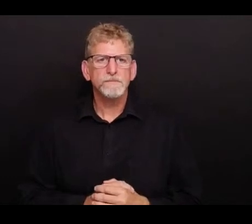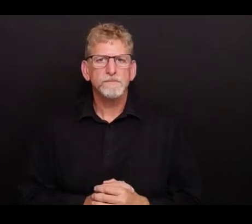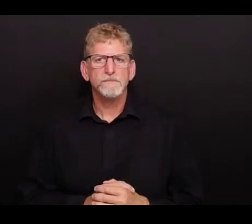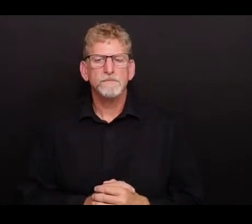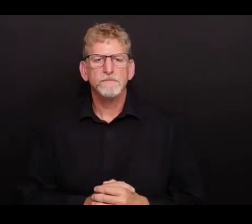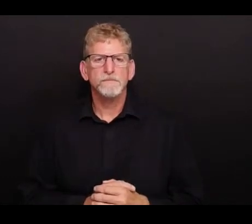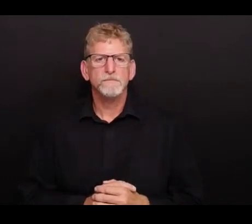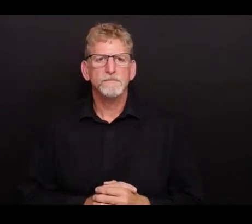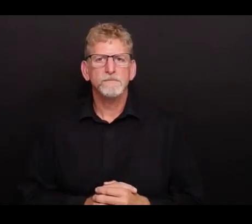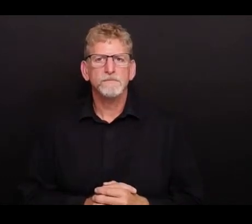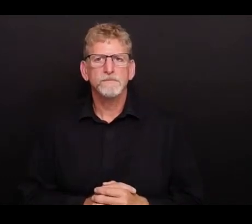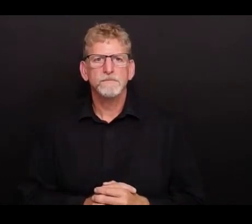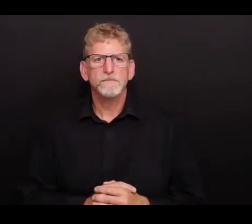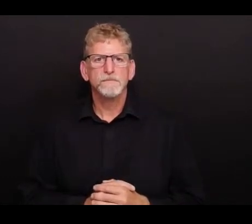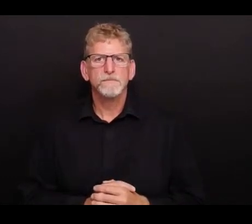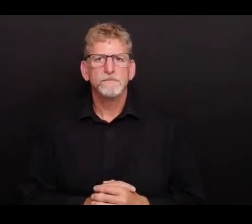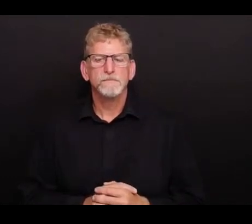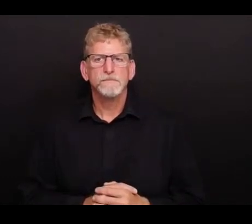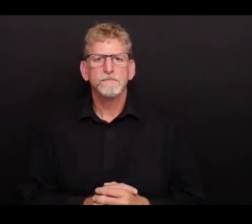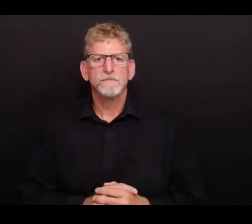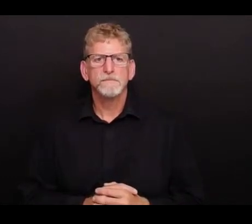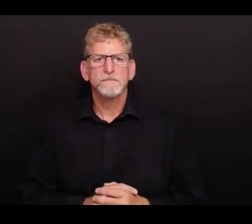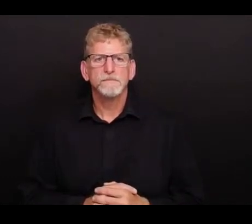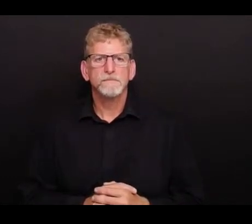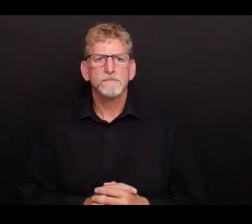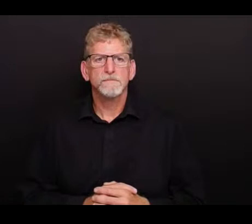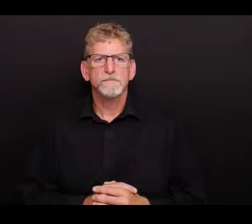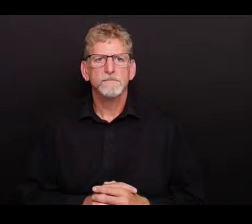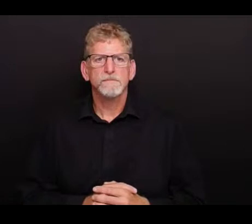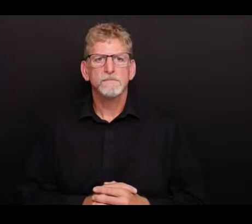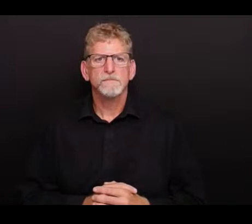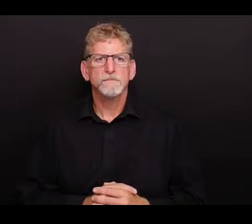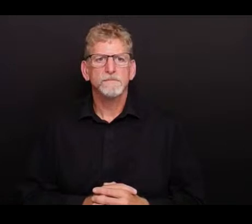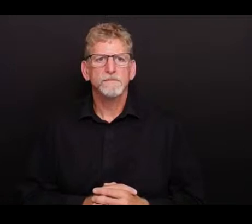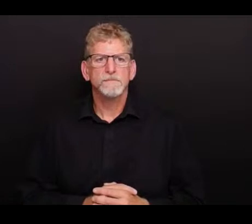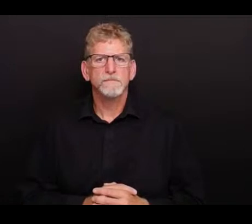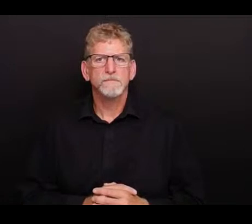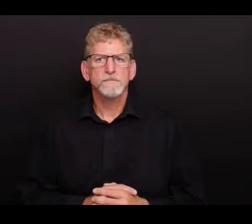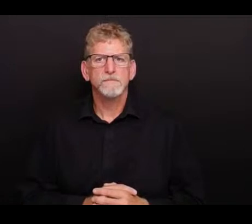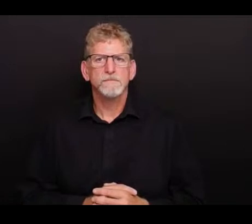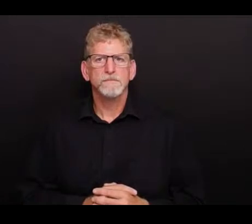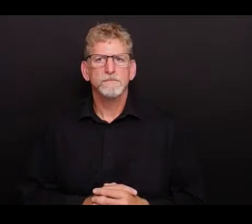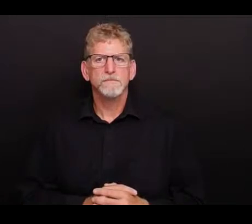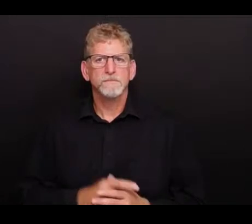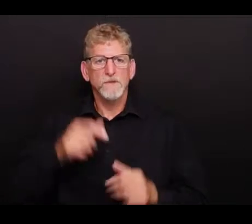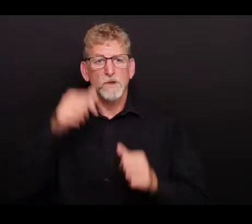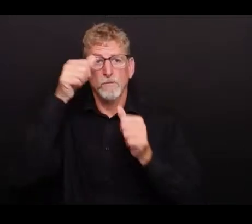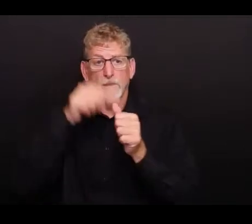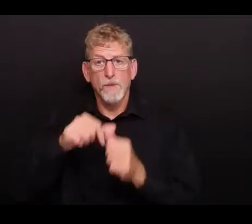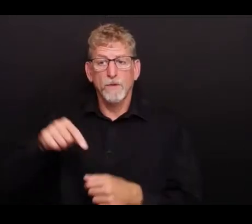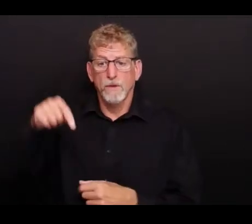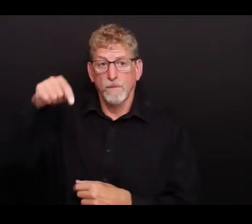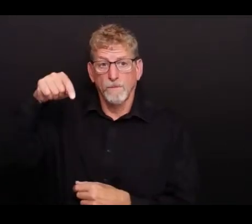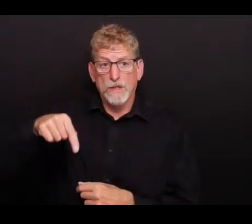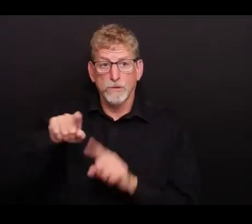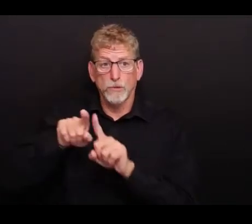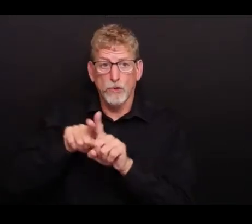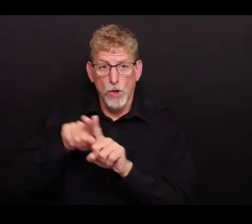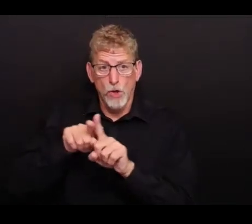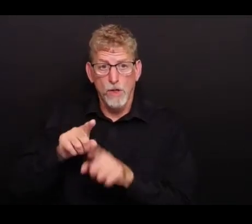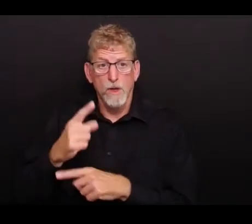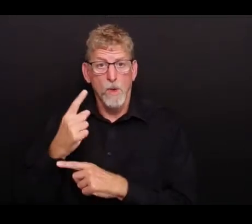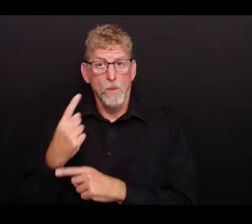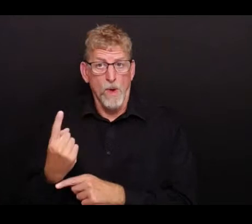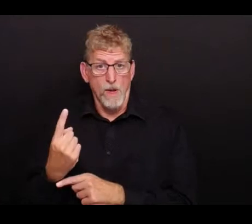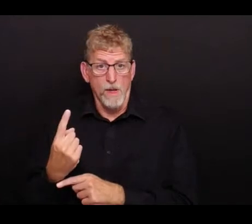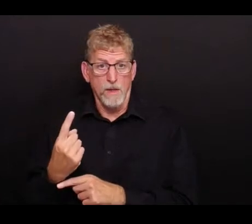the number 1 on your telephone. To withdraw your question, press the pound key. Please stand by while we compile the Q&A roster.